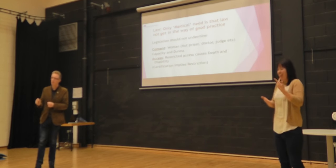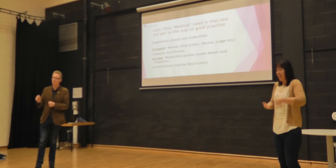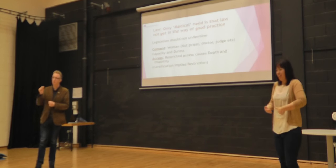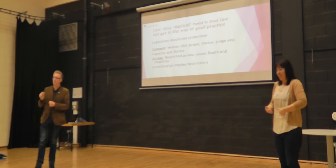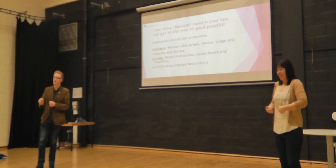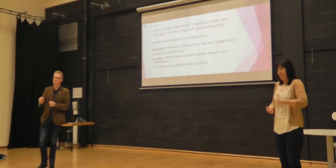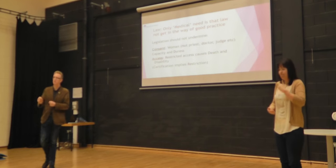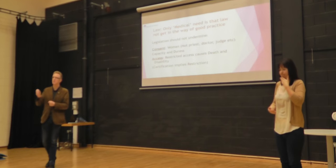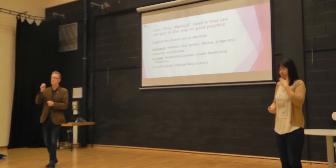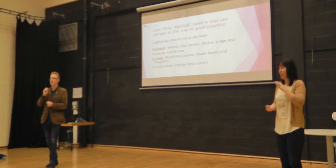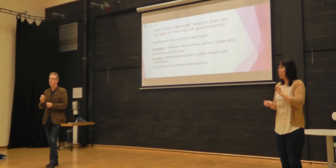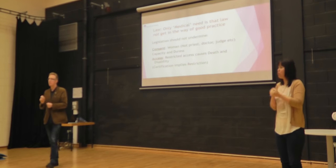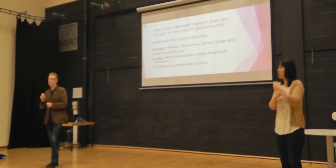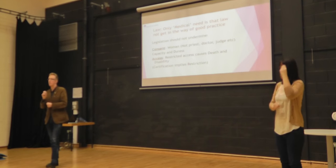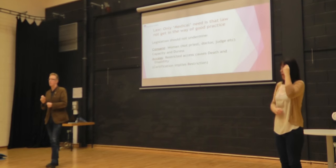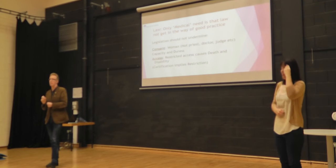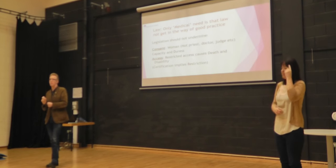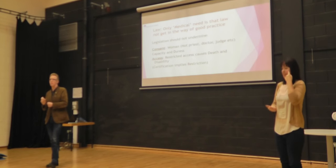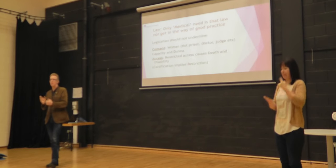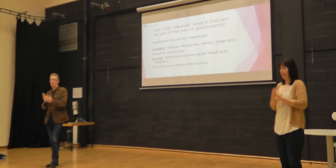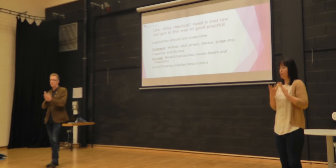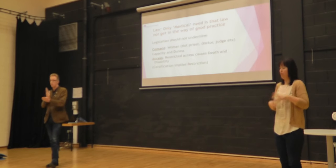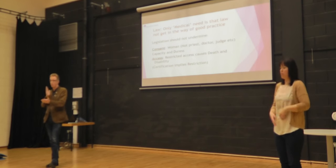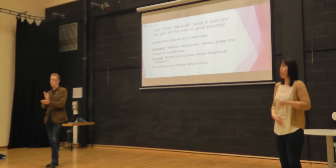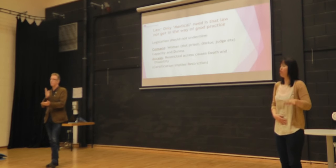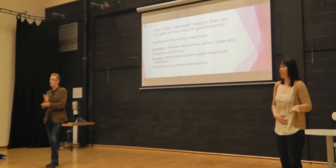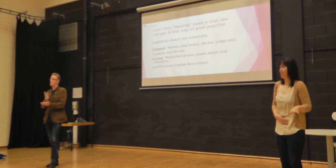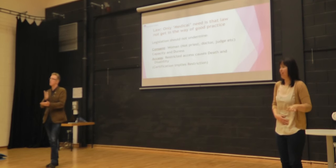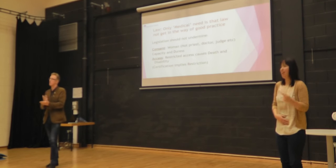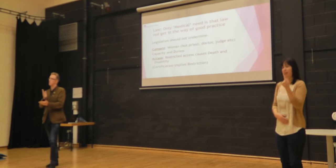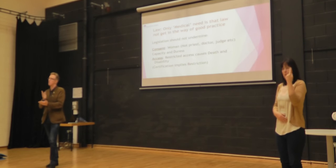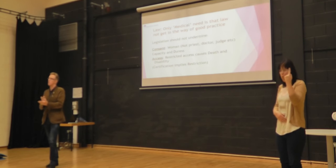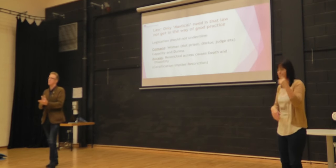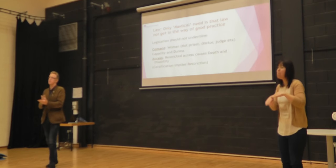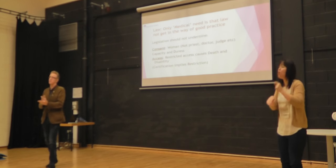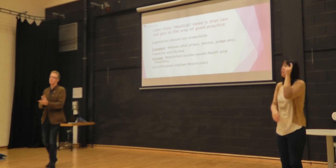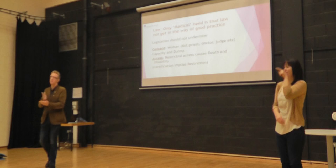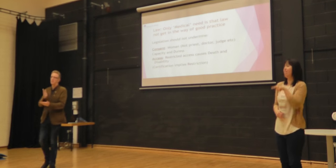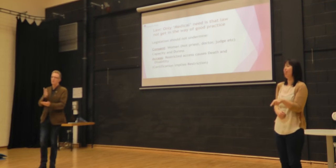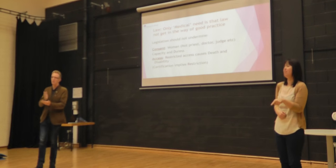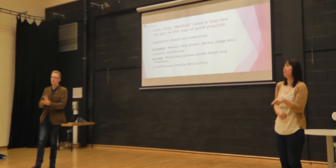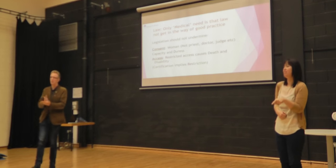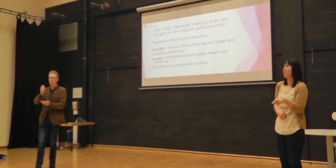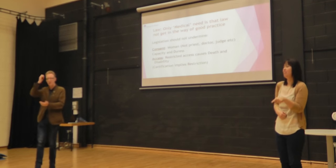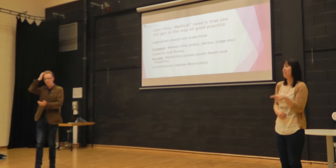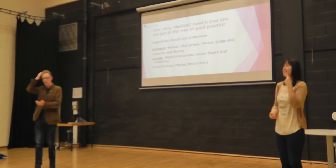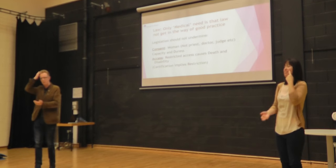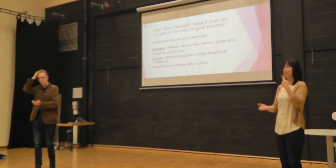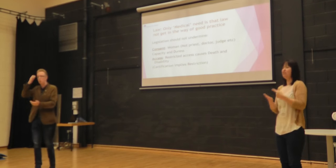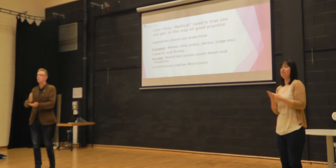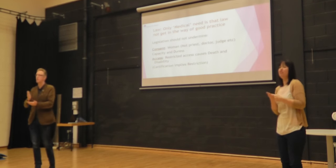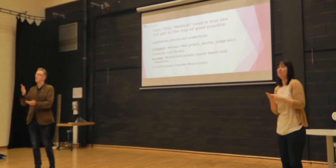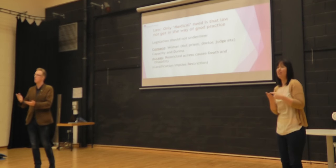have to change their minds and opt for an abortion. And that is one of the most difficult decisions